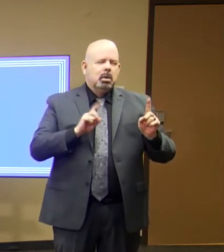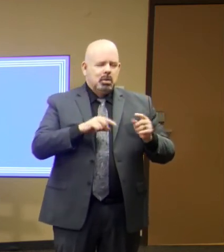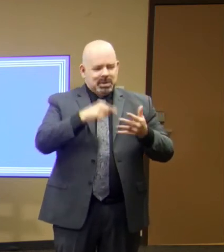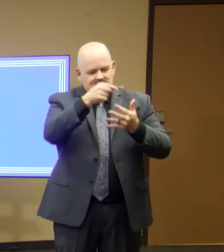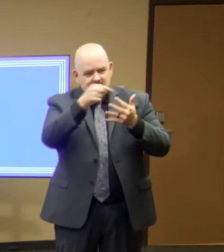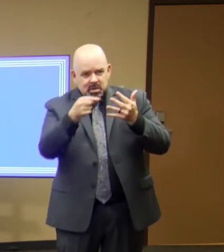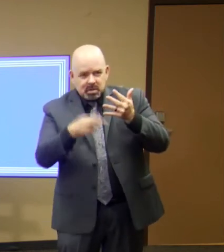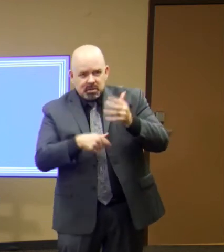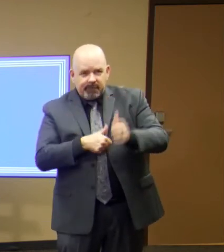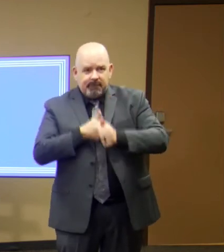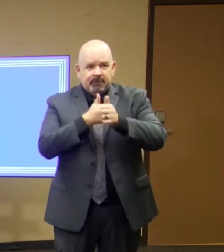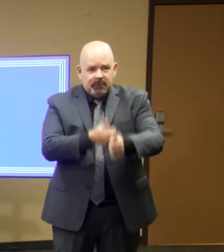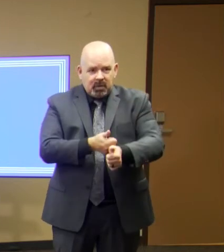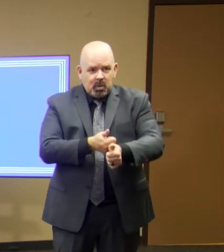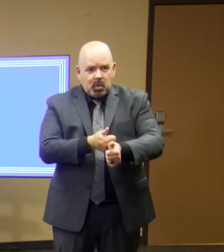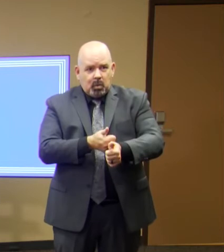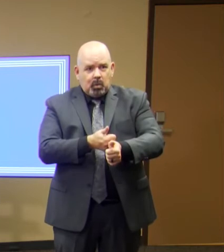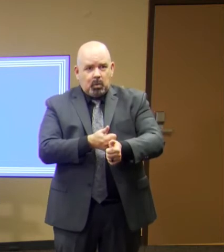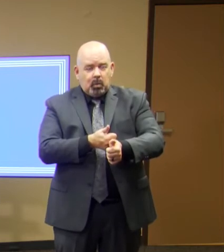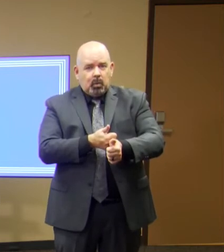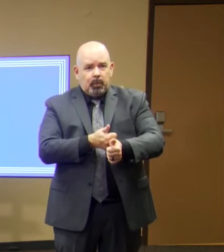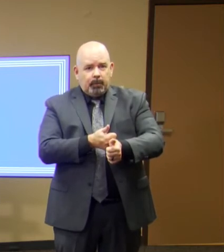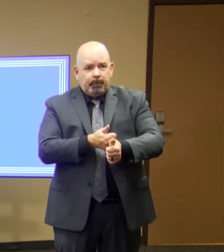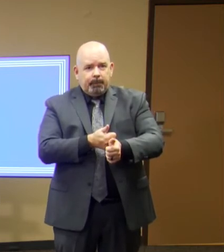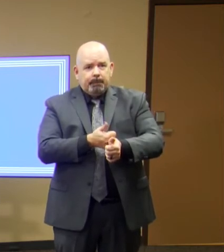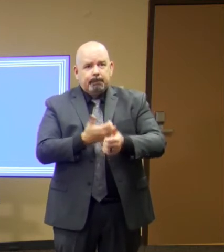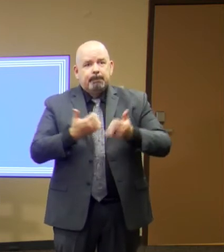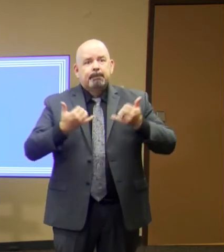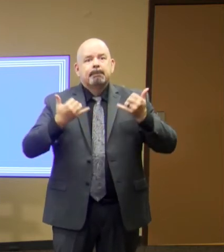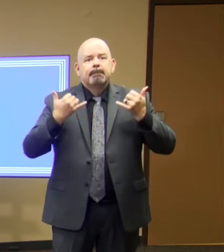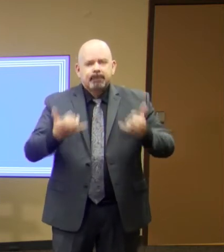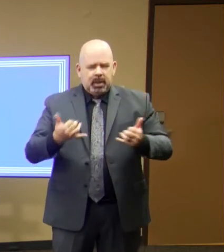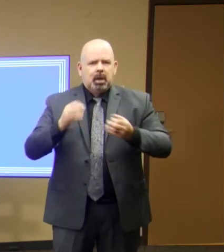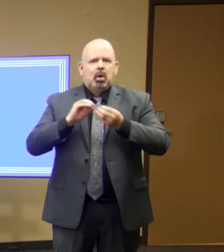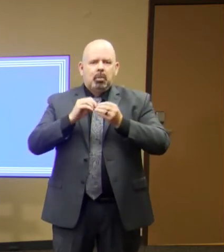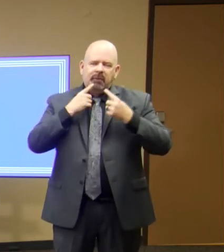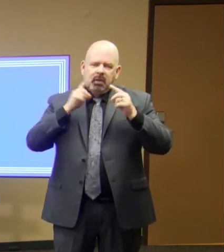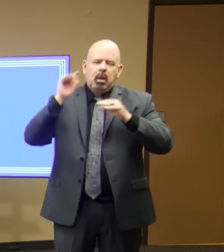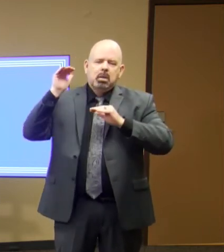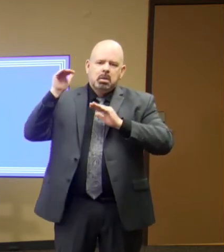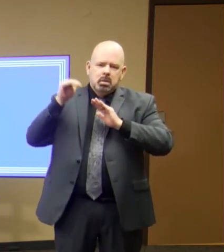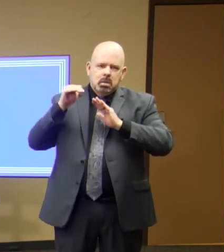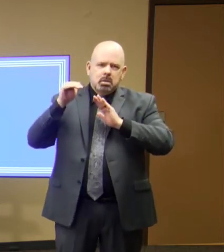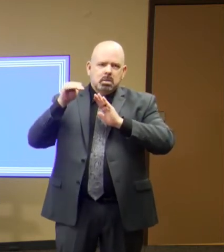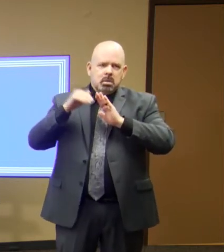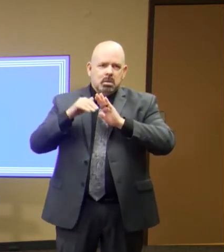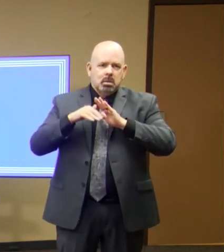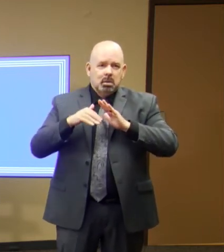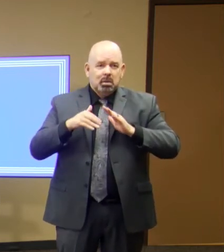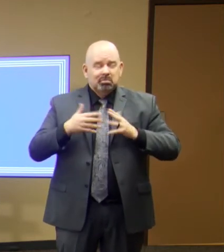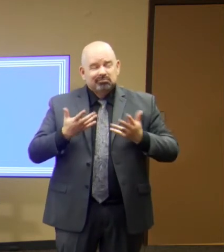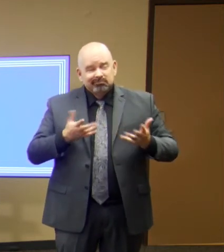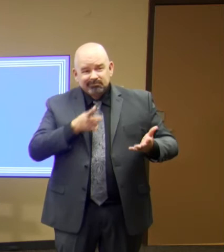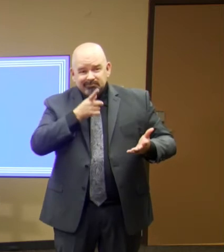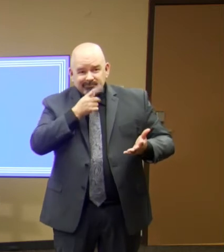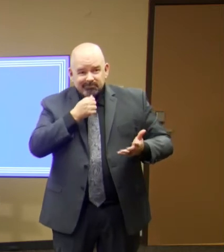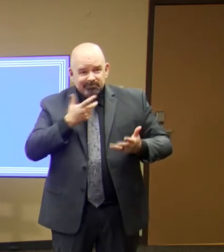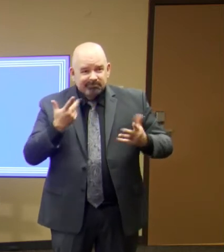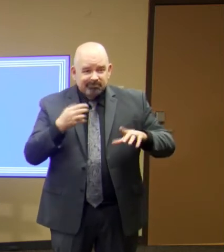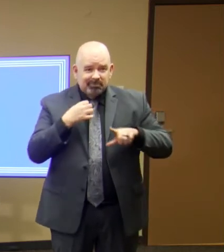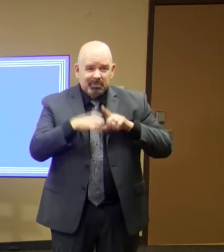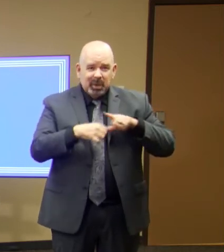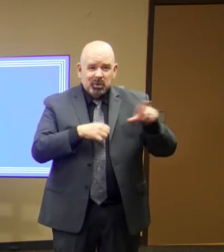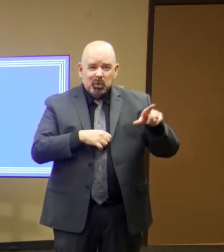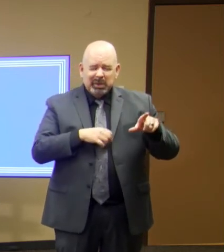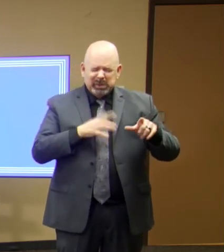when they hit the governor's thresholds. But unfortunately, El Paso's in a very bad place, and they got in that